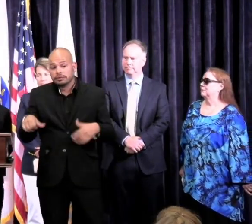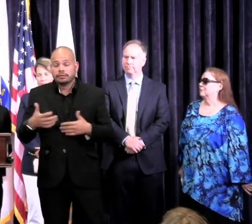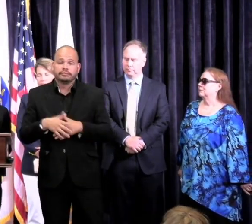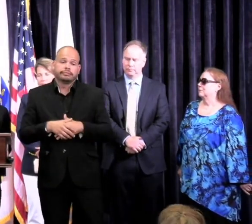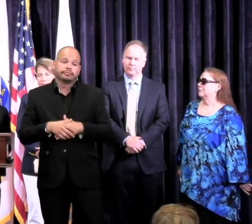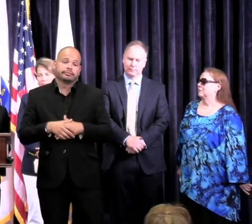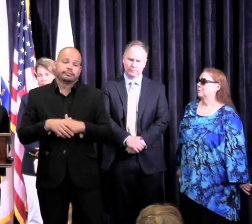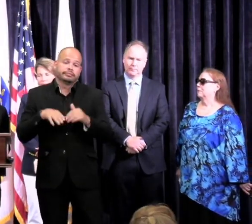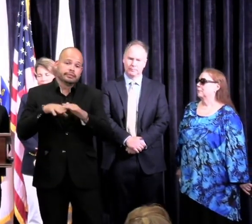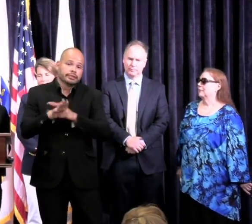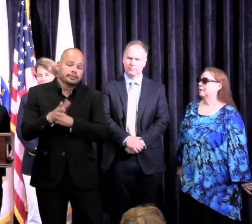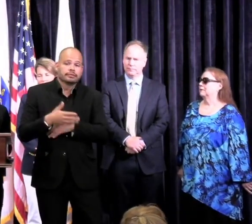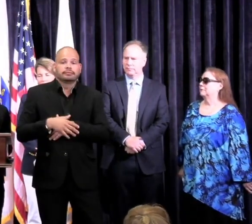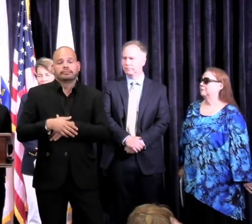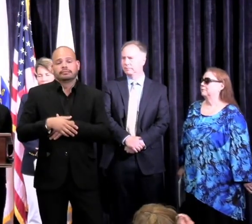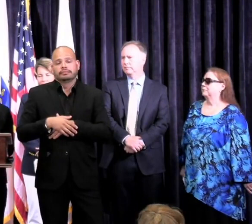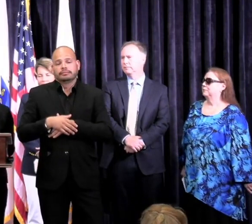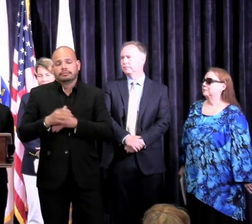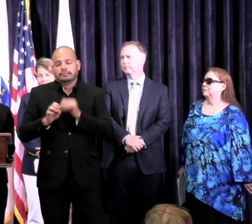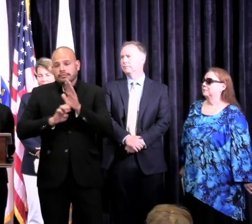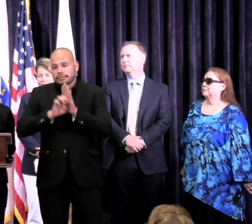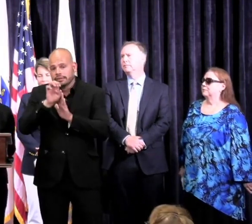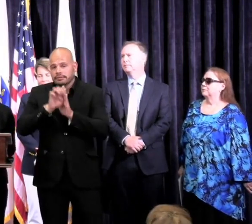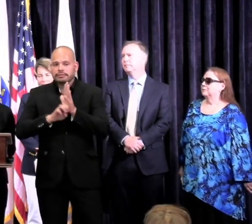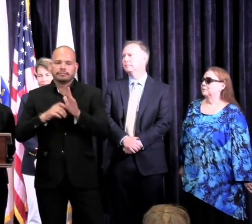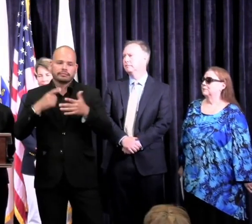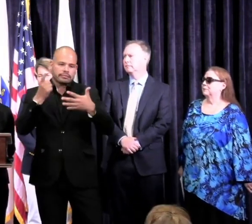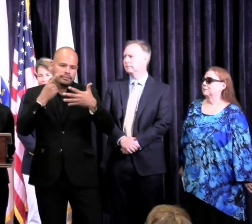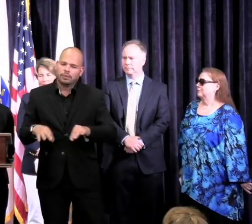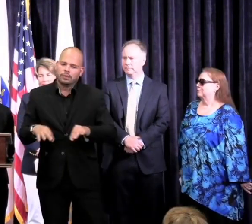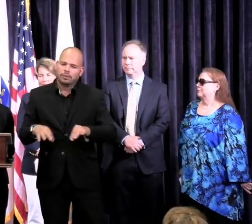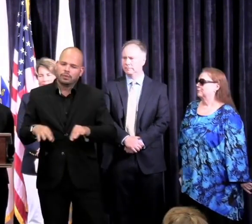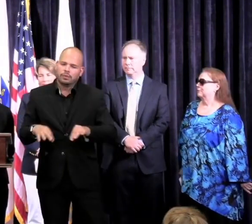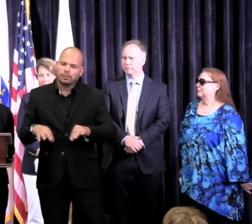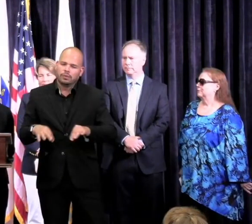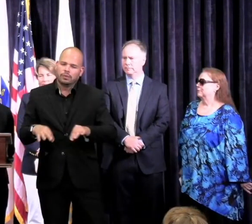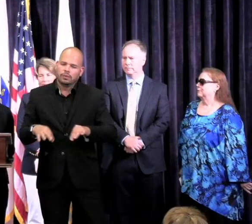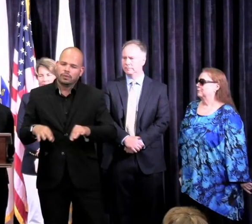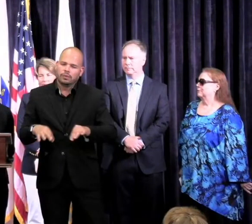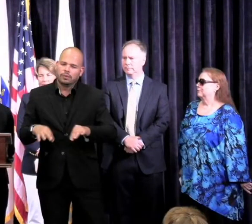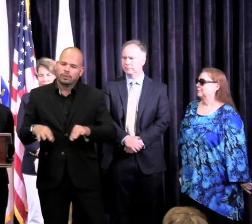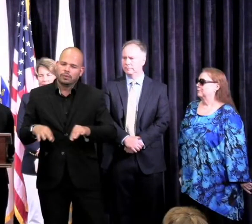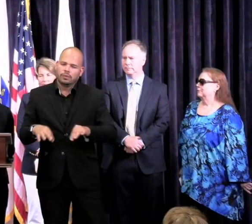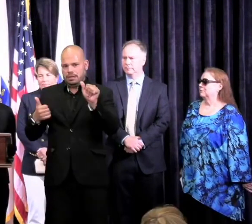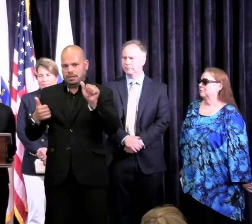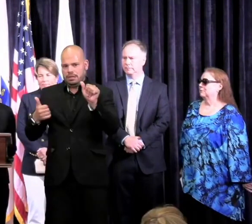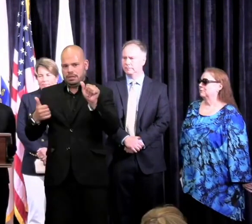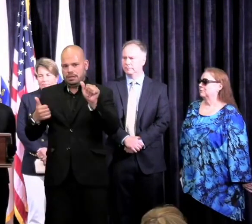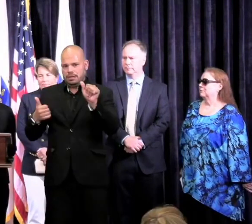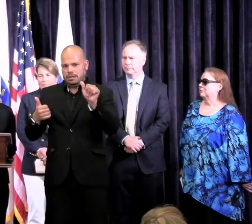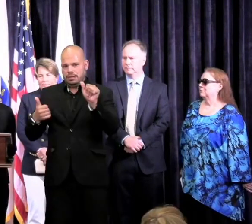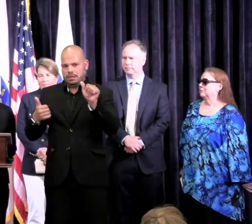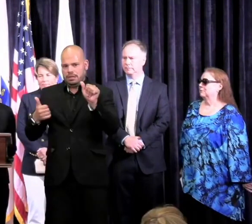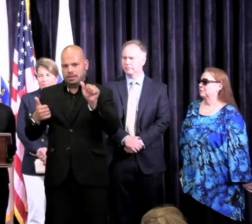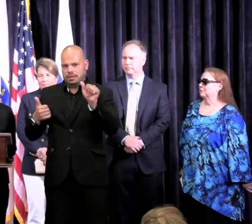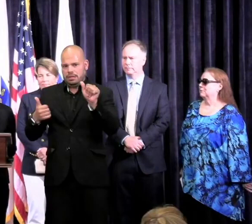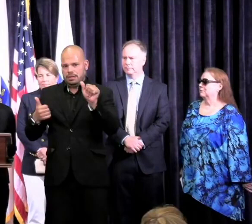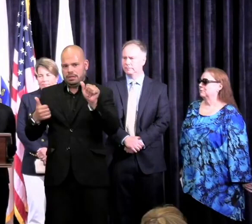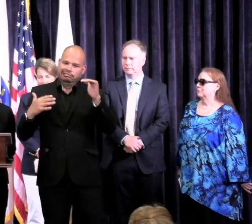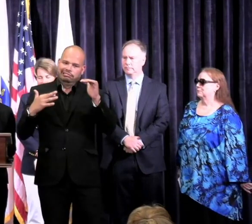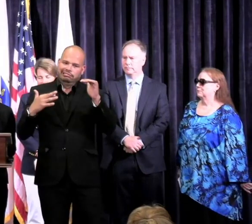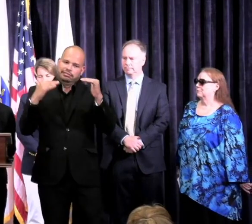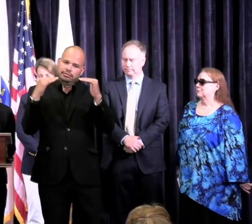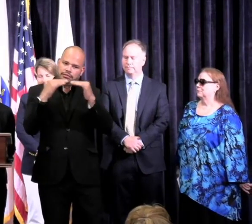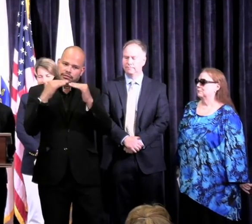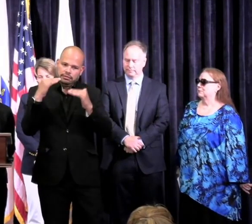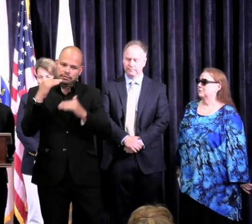there an elevator but accessibility to the digital world is online the same way that buildings must be designed